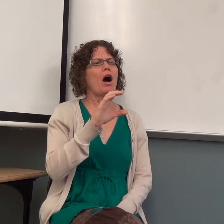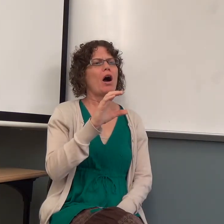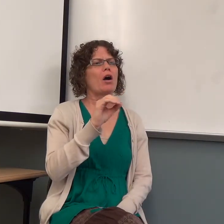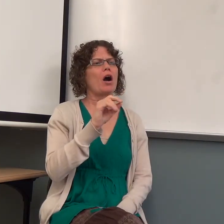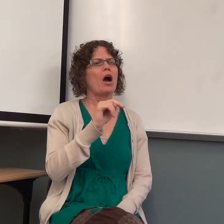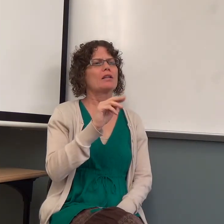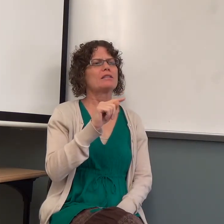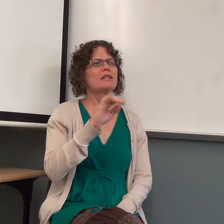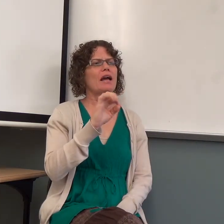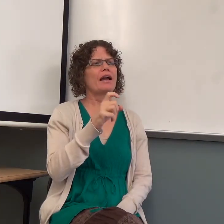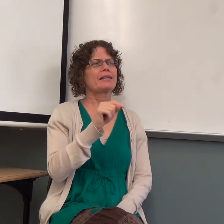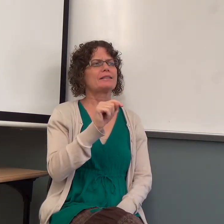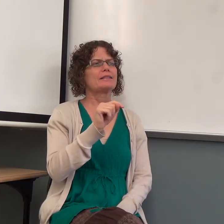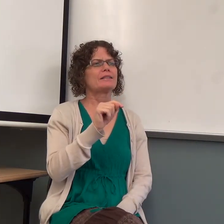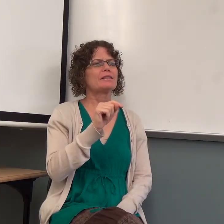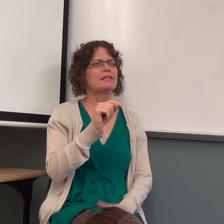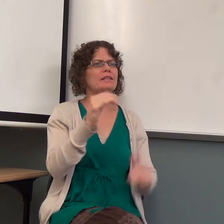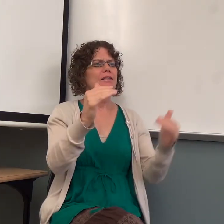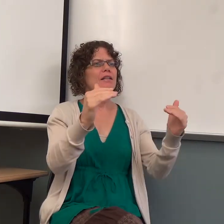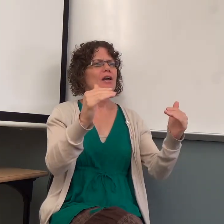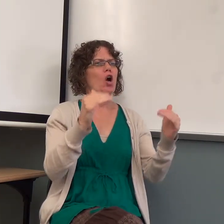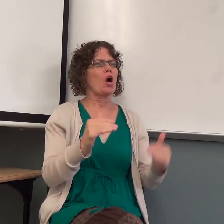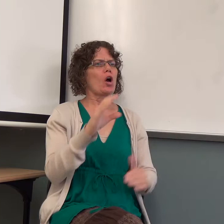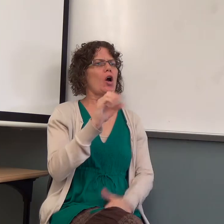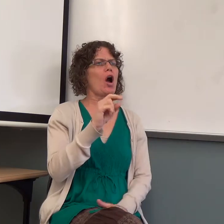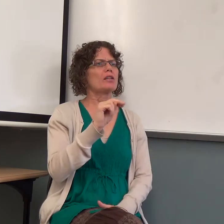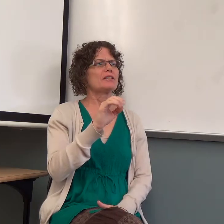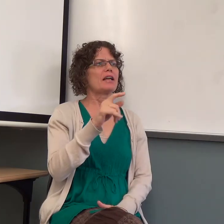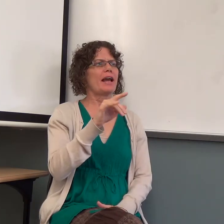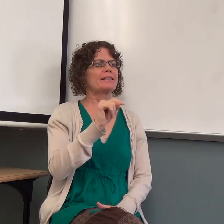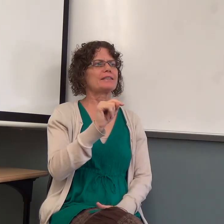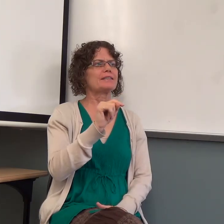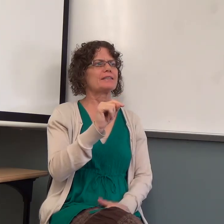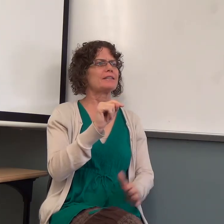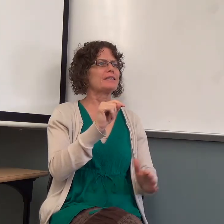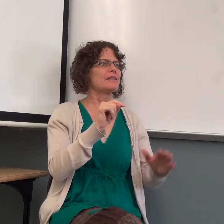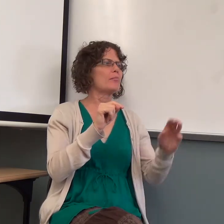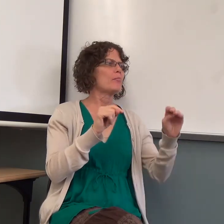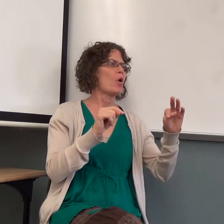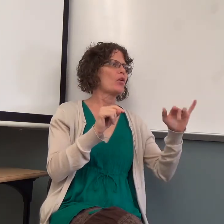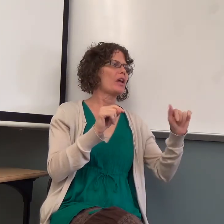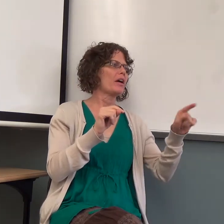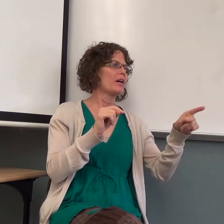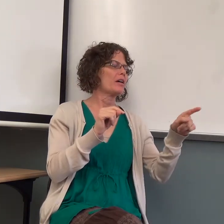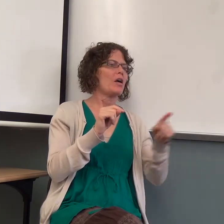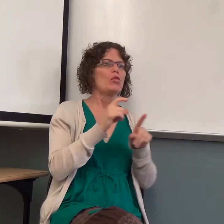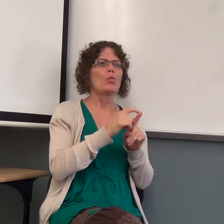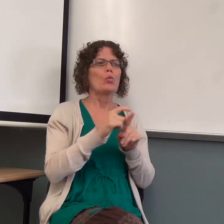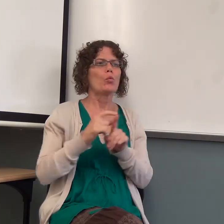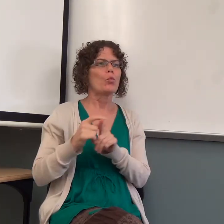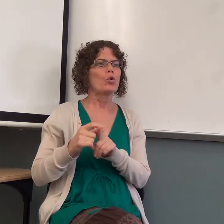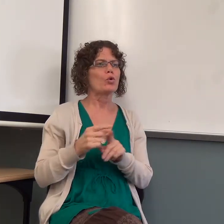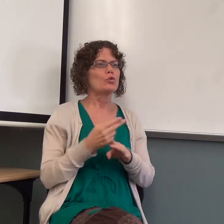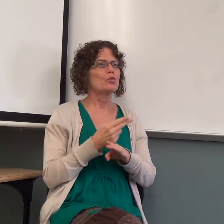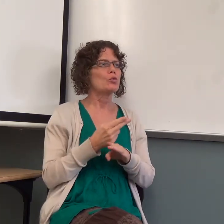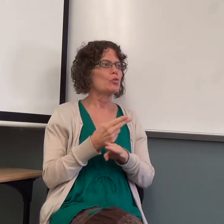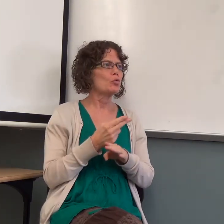Maria, she's laughing. Was that a hard one for you? Yeah. Okay, tell me about the It's a noun, context. and it's the words that are used for the certain words, a